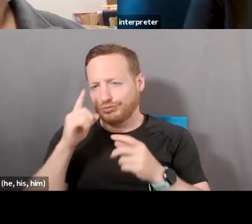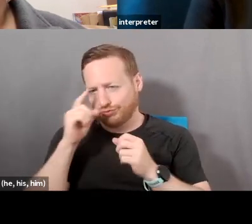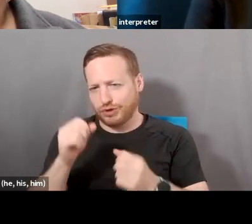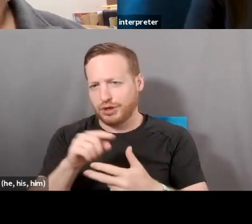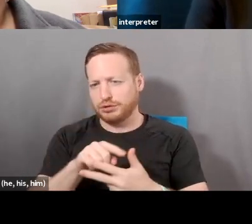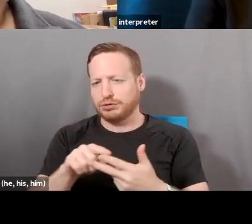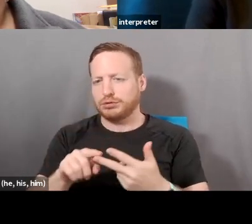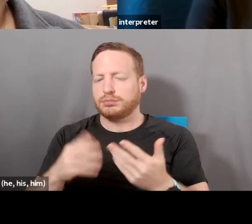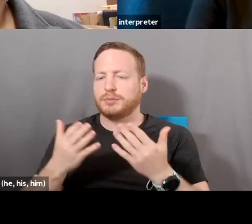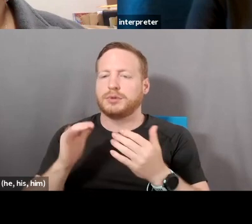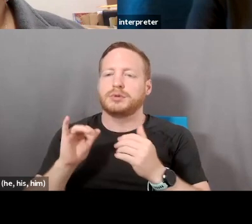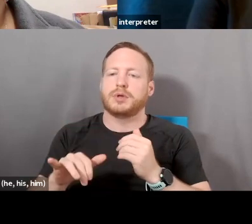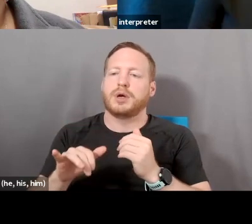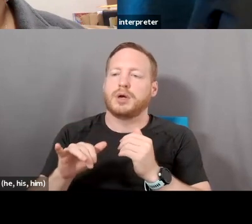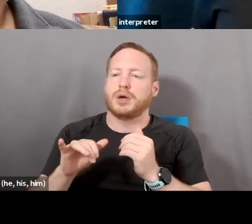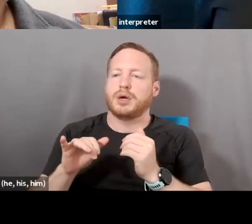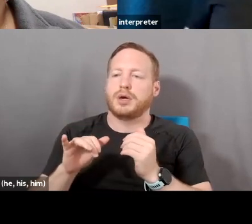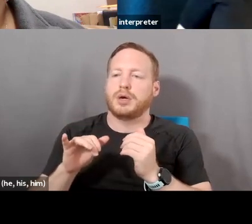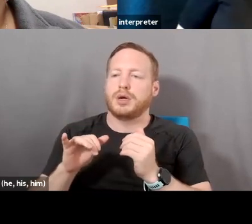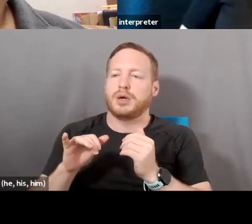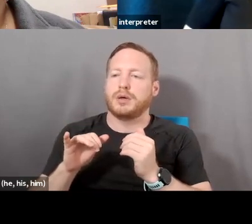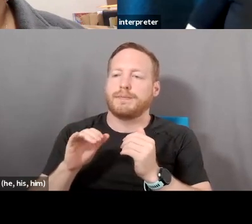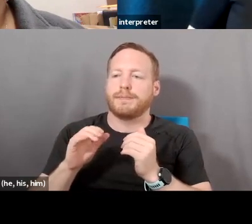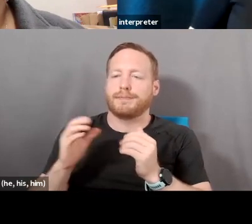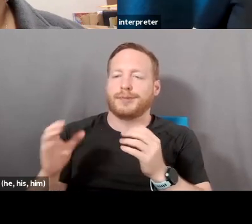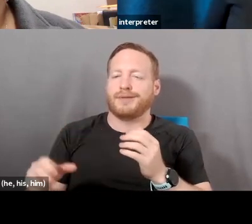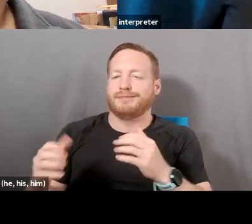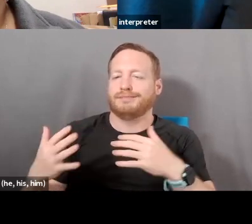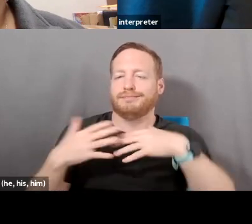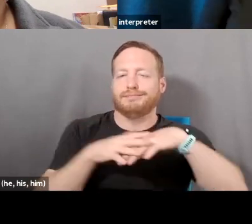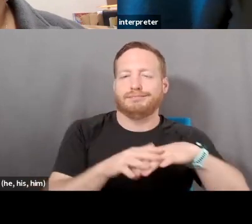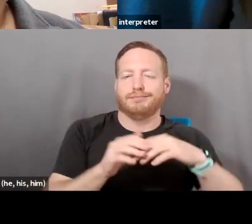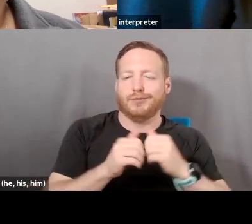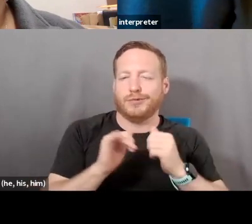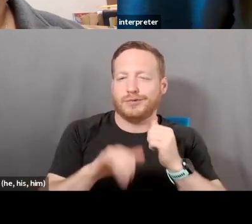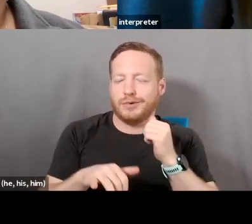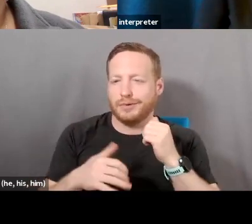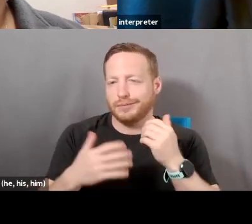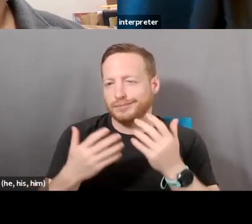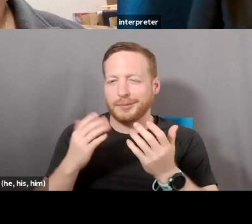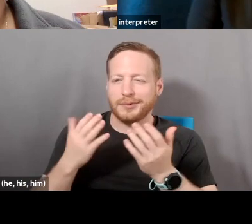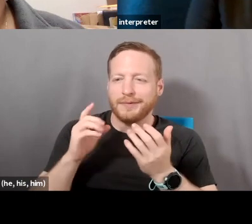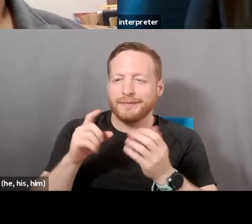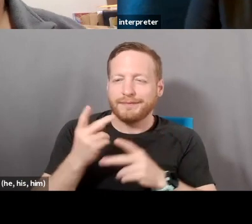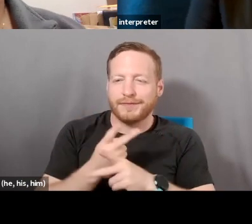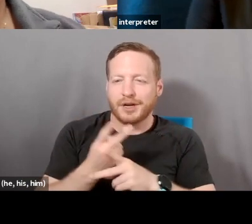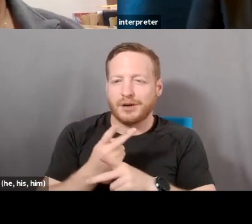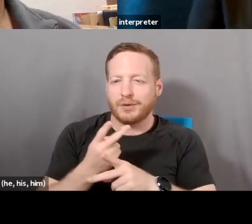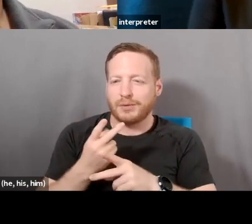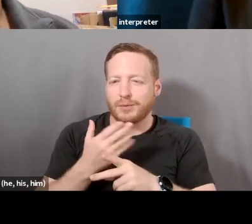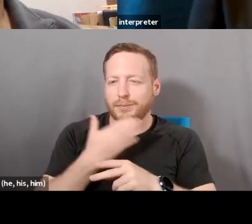to our other strategic goals. Maybe we